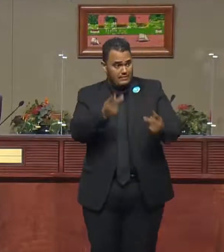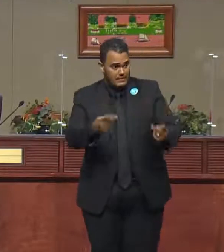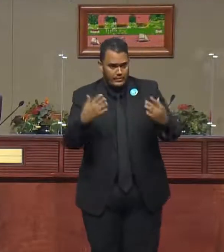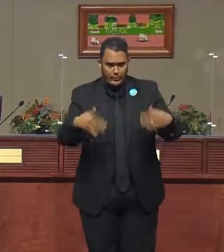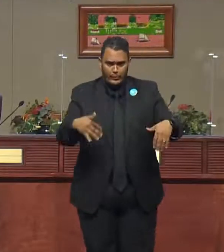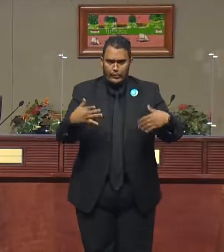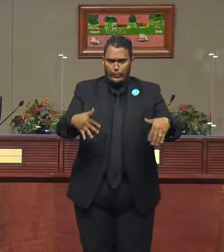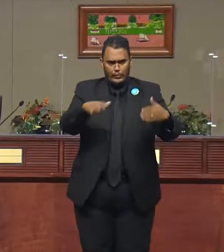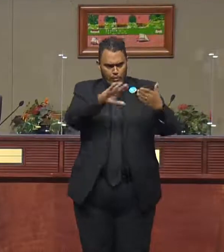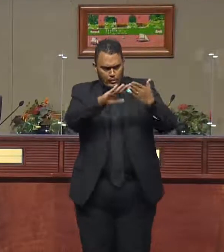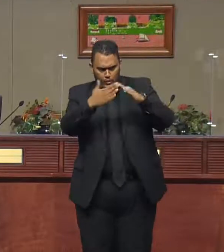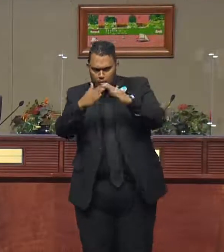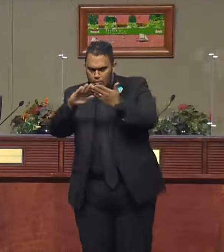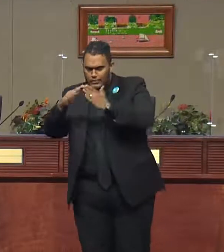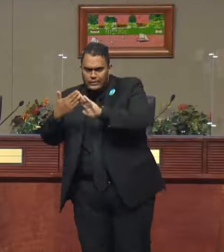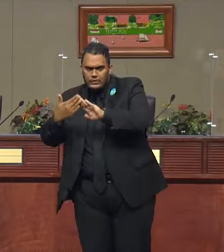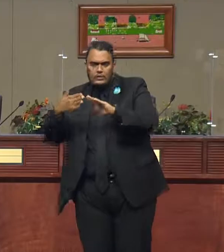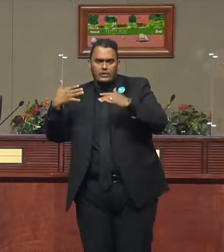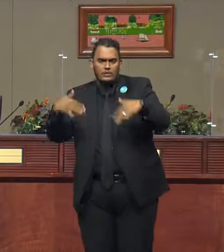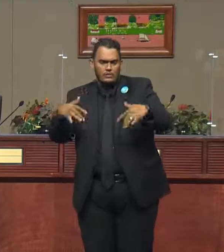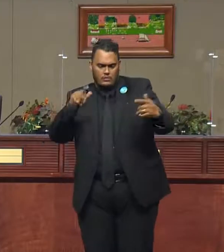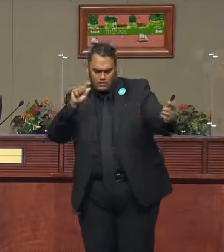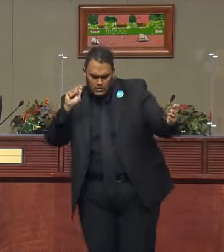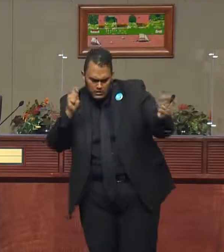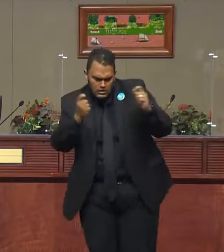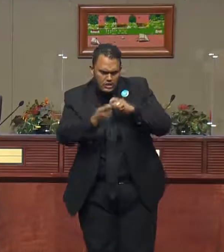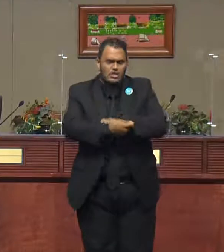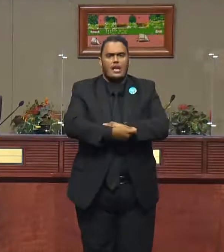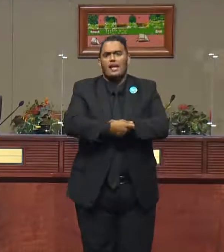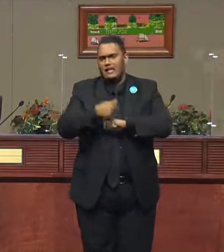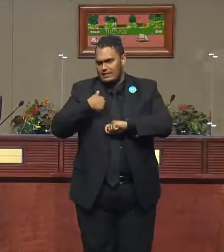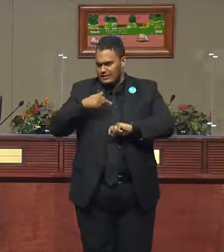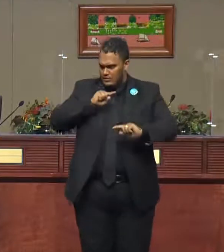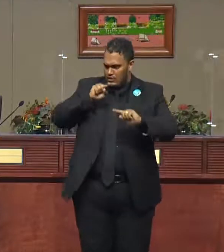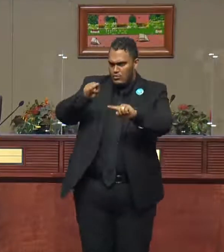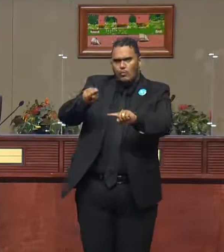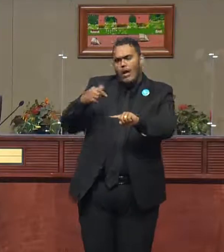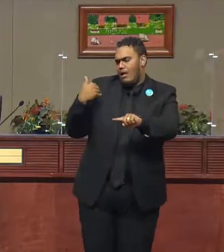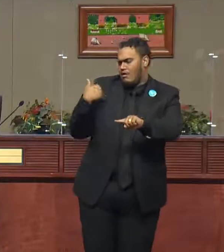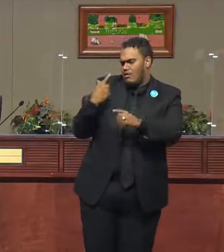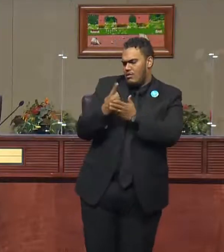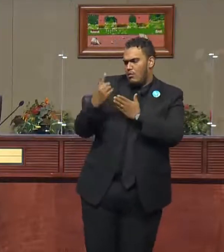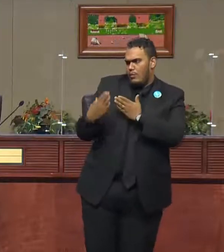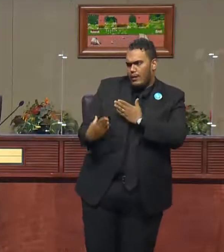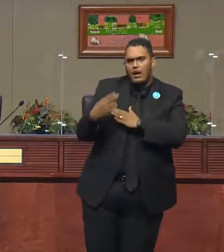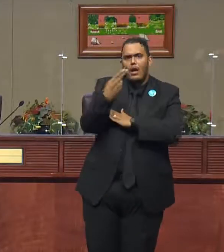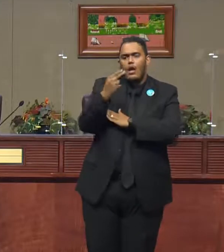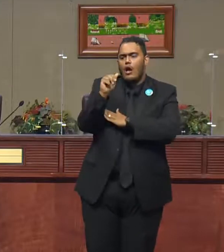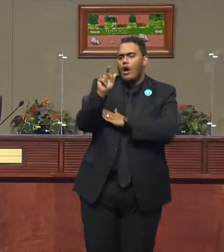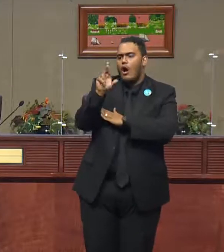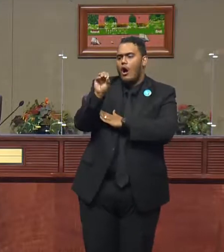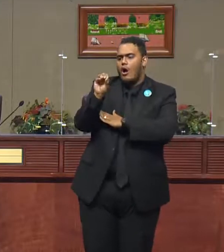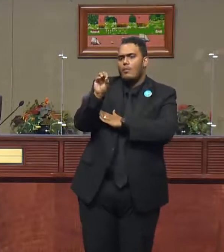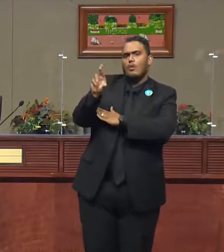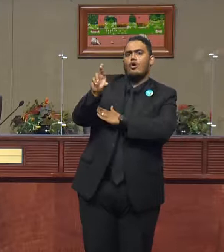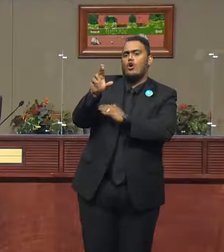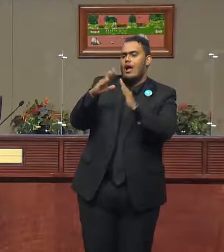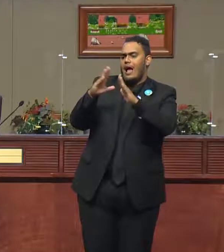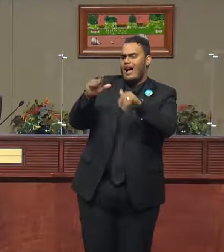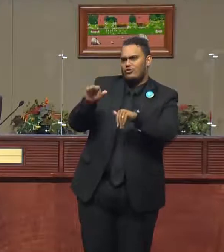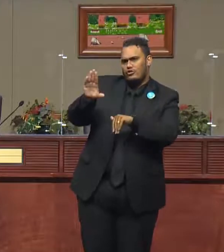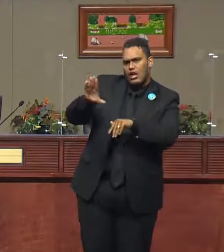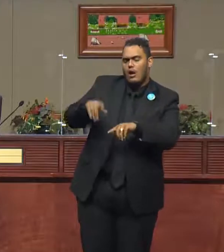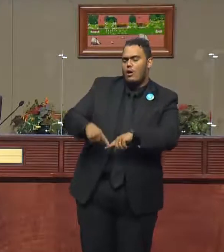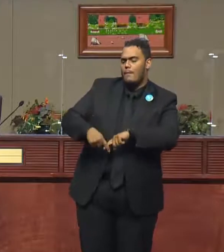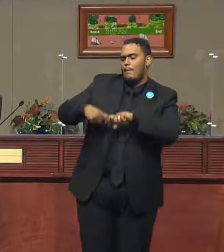small businesses or attend events like last weekend's Harbor House's Pause for Peace Walk, I see a renewed sense of hope.